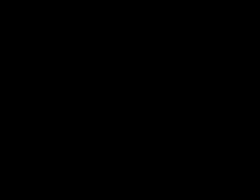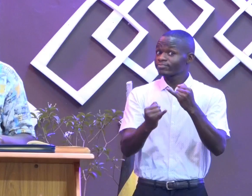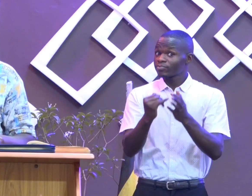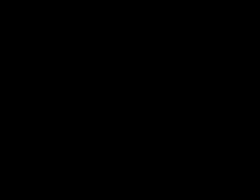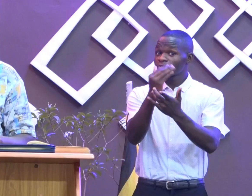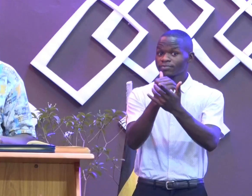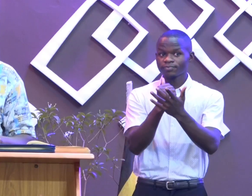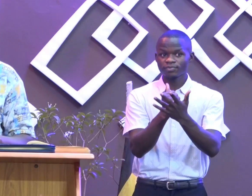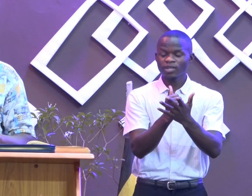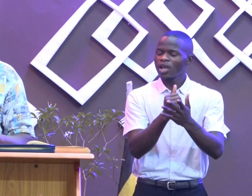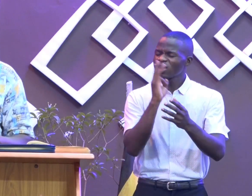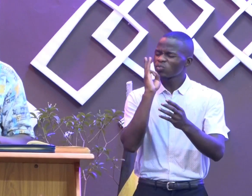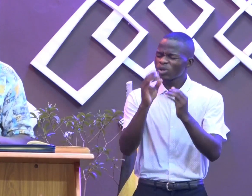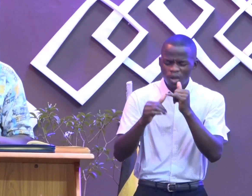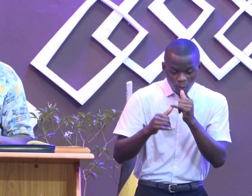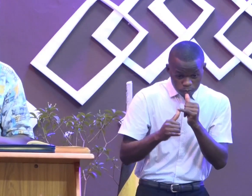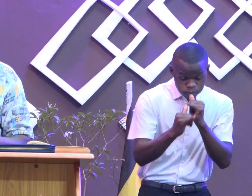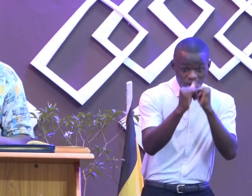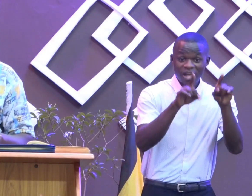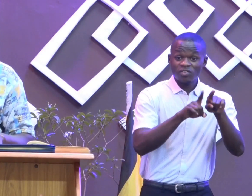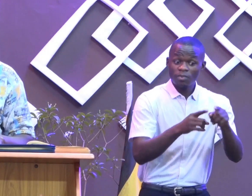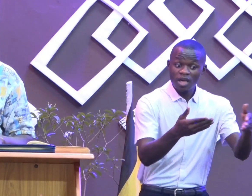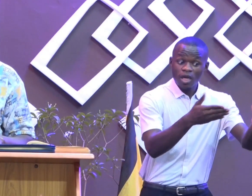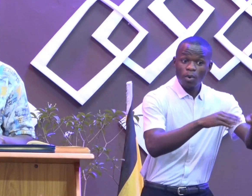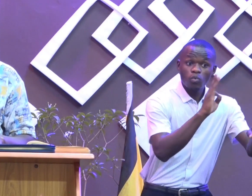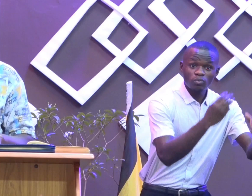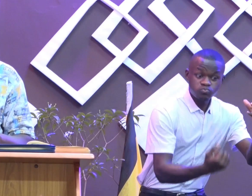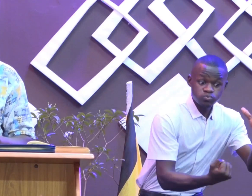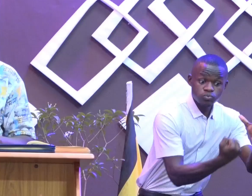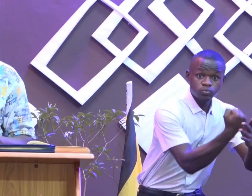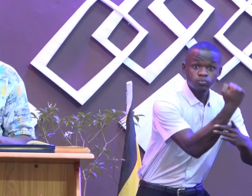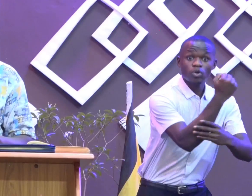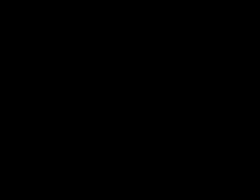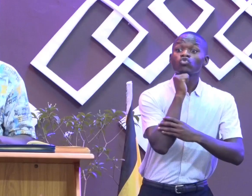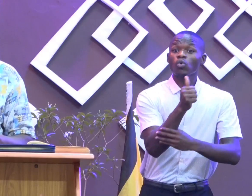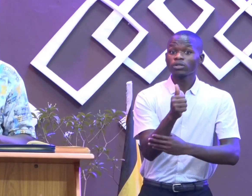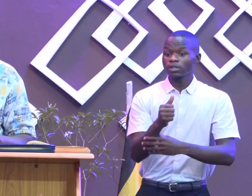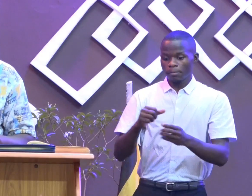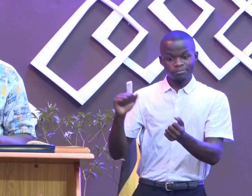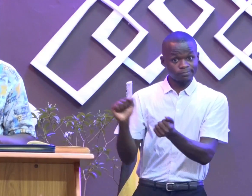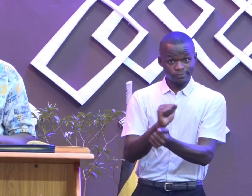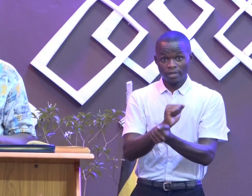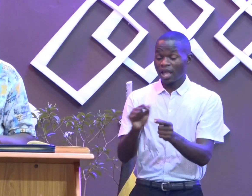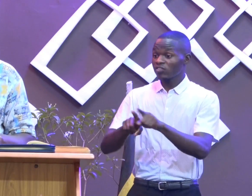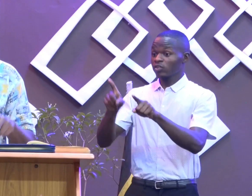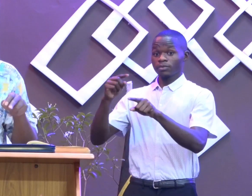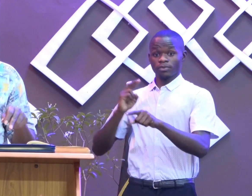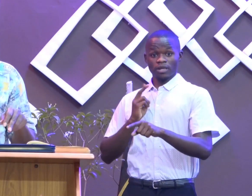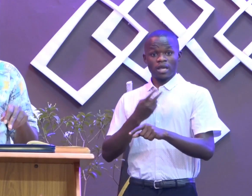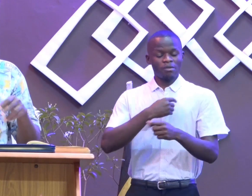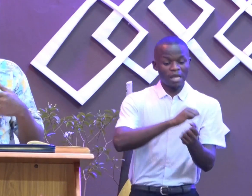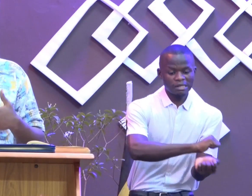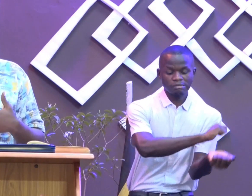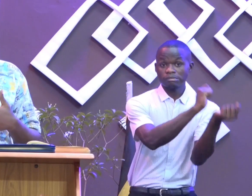Kubanga kalivuga n'abafu balizuukizibwa obutavunda. Naffe